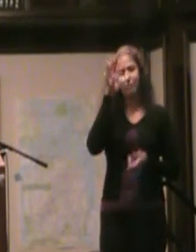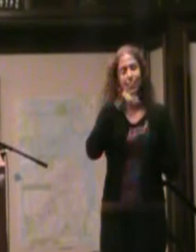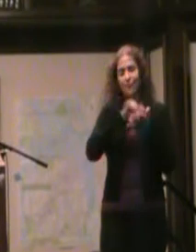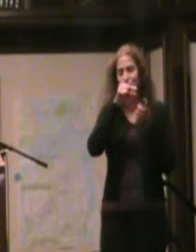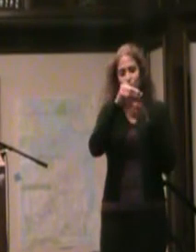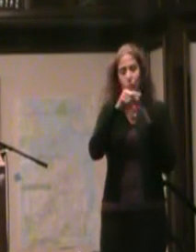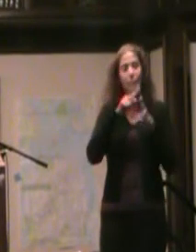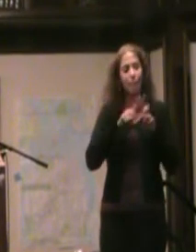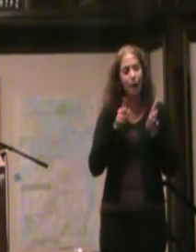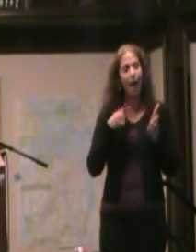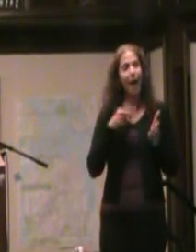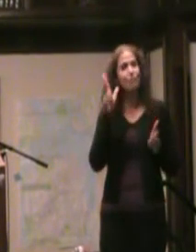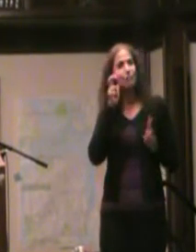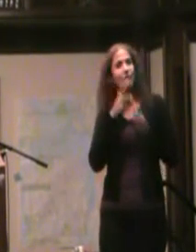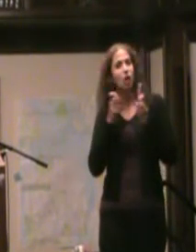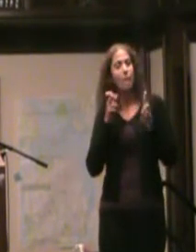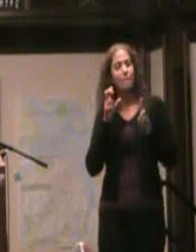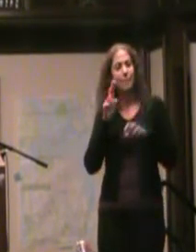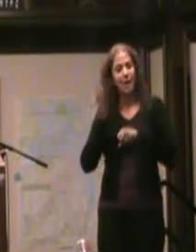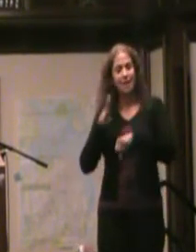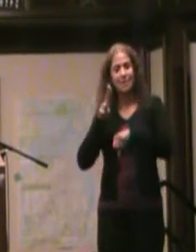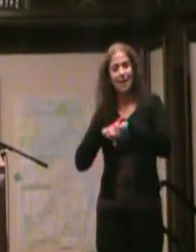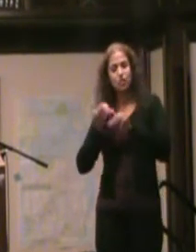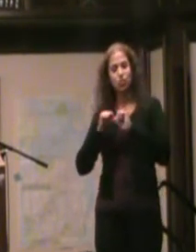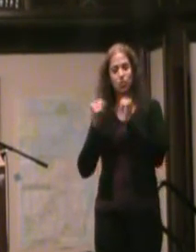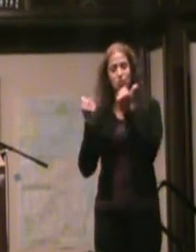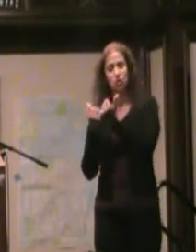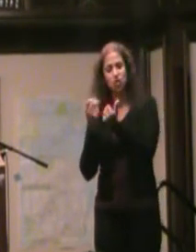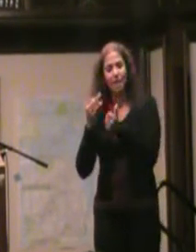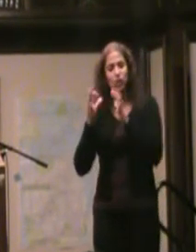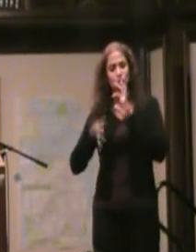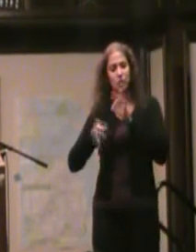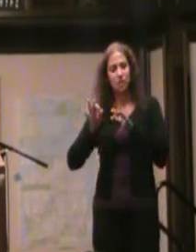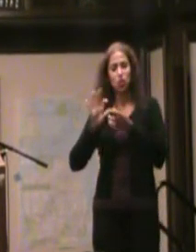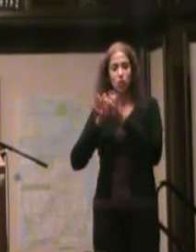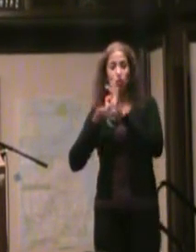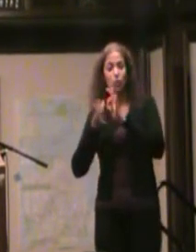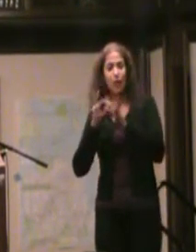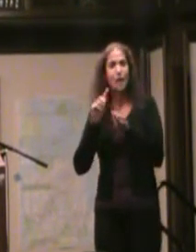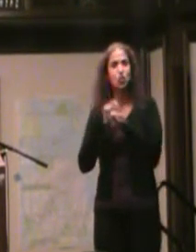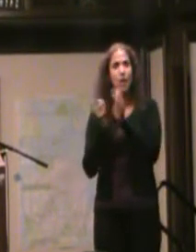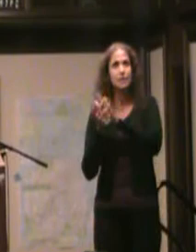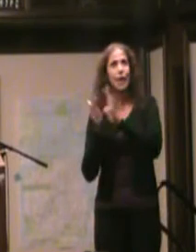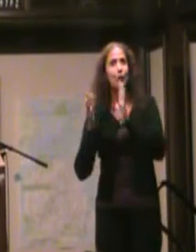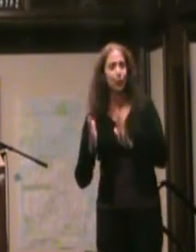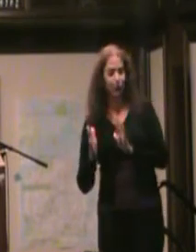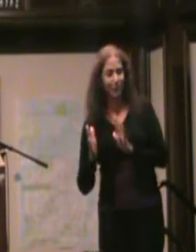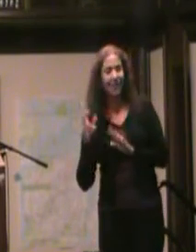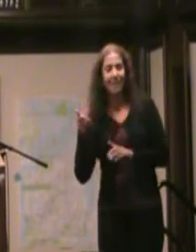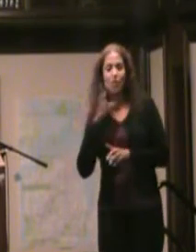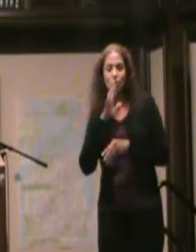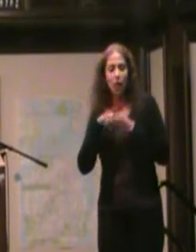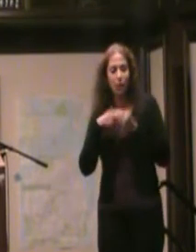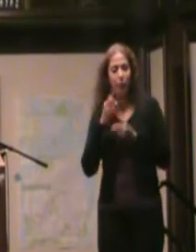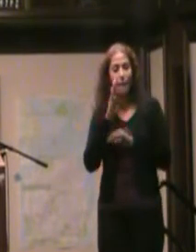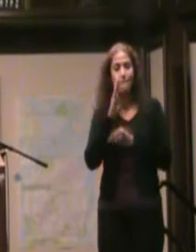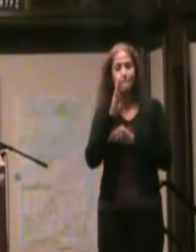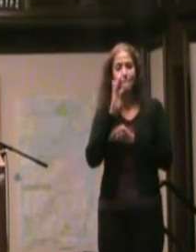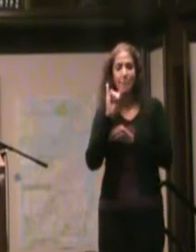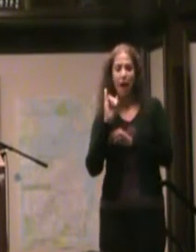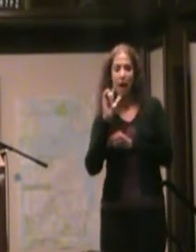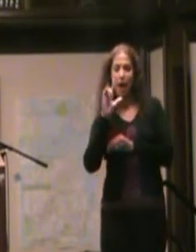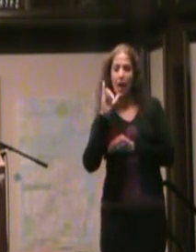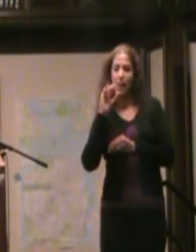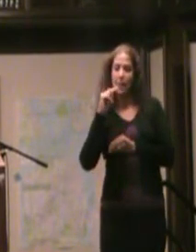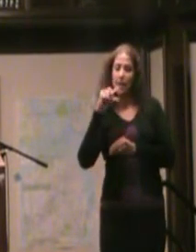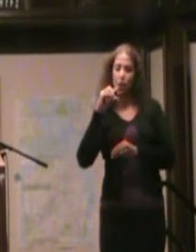it from the National Association of Judiciary Interpreters and Translators. They talk about bilingual